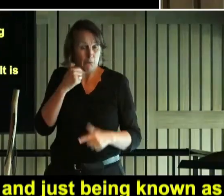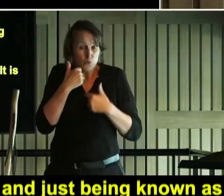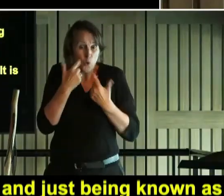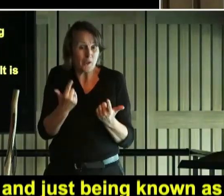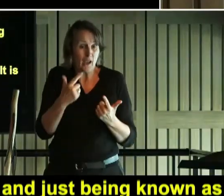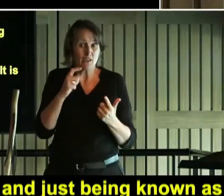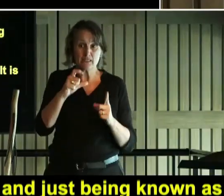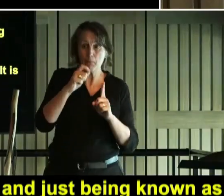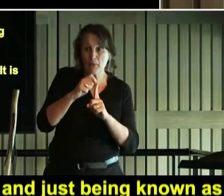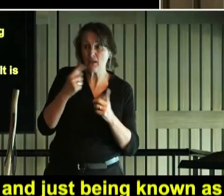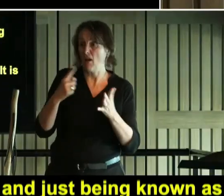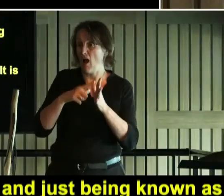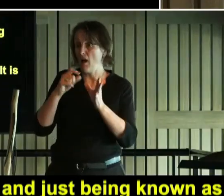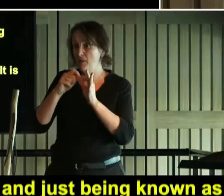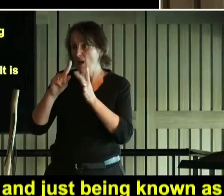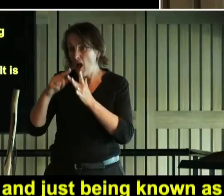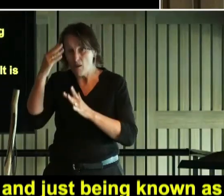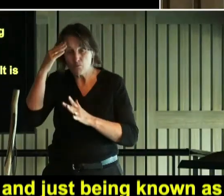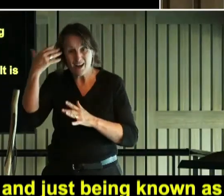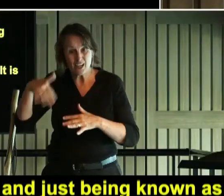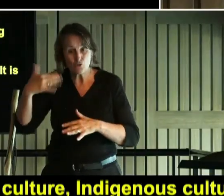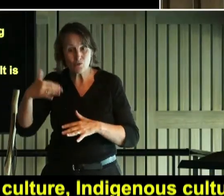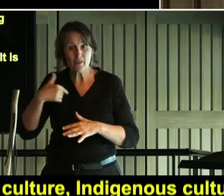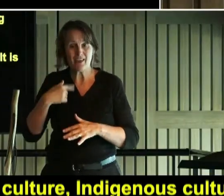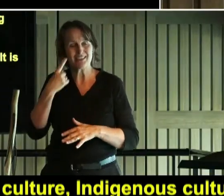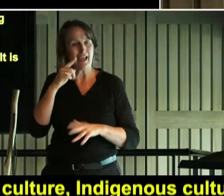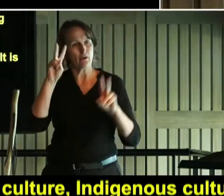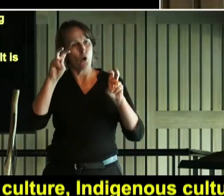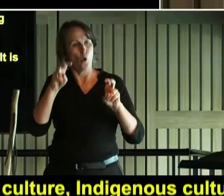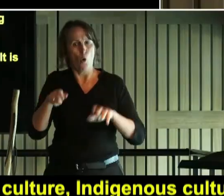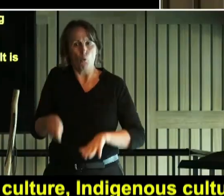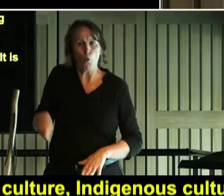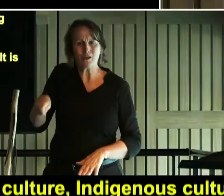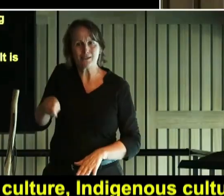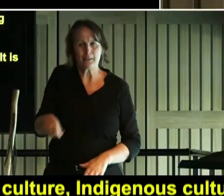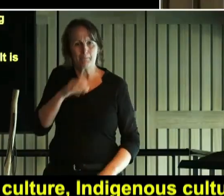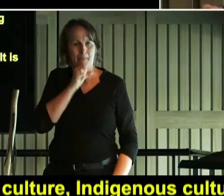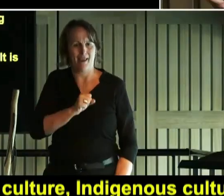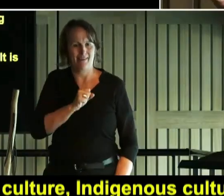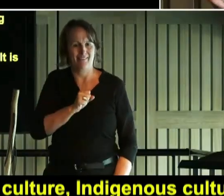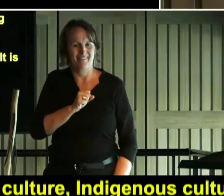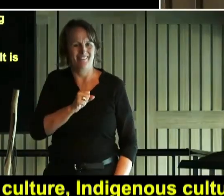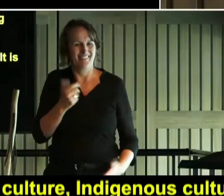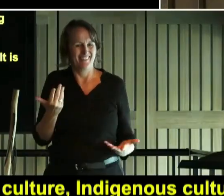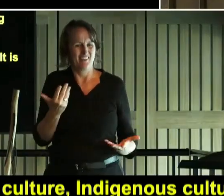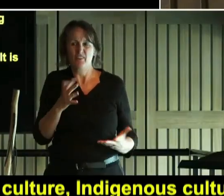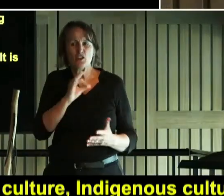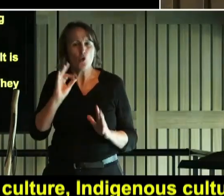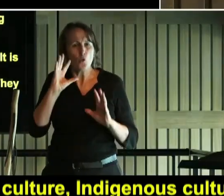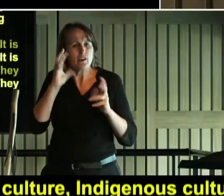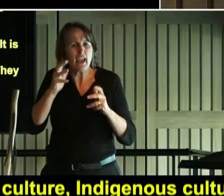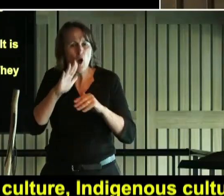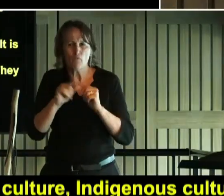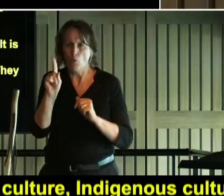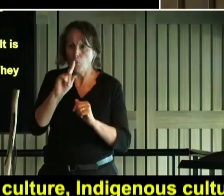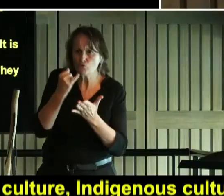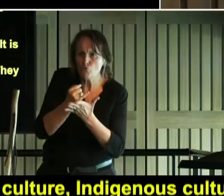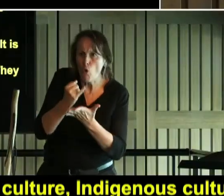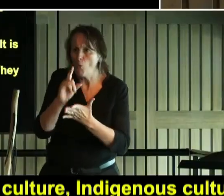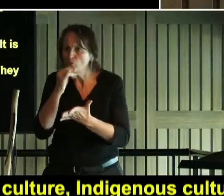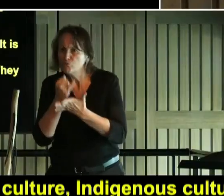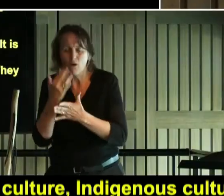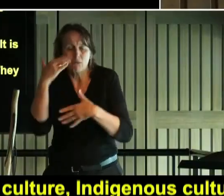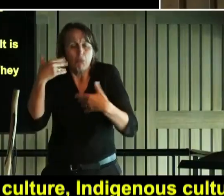palsy, acquired brain injury, polio, whatever. They just call me walking stick man. So they're not interested in a diagnosis, it's just that's uncle, he needs a walking